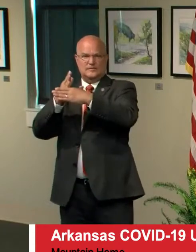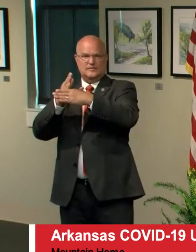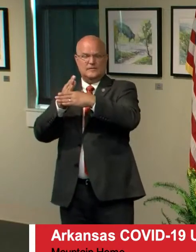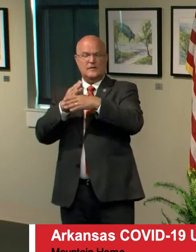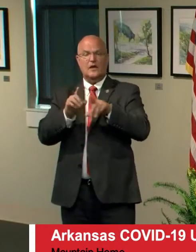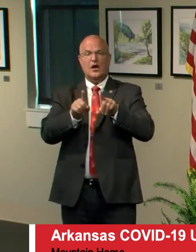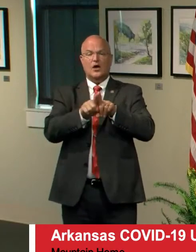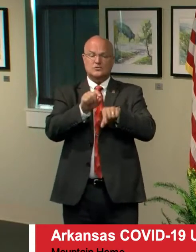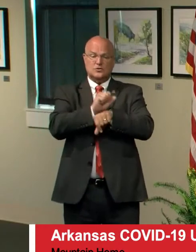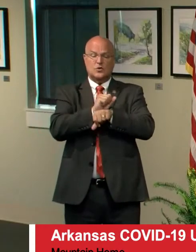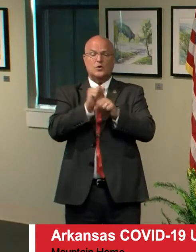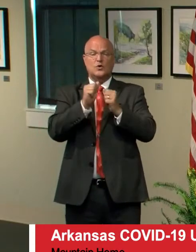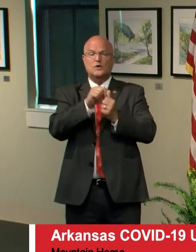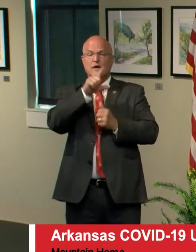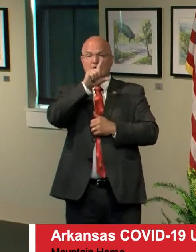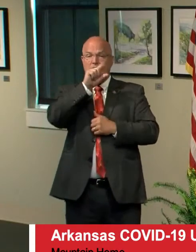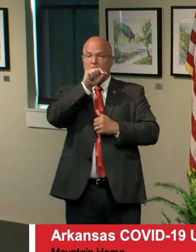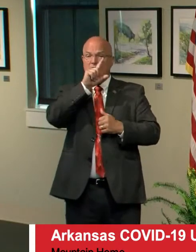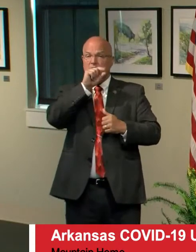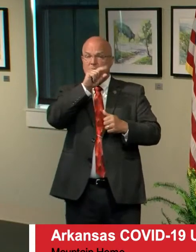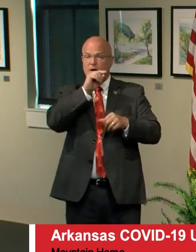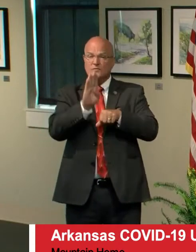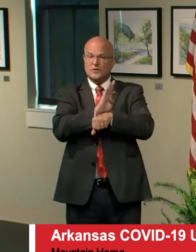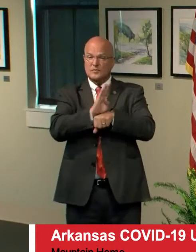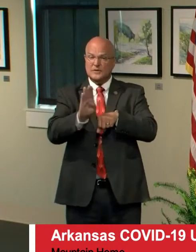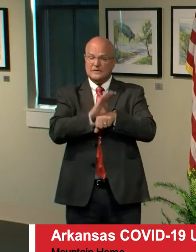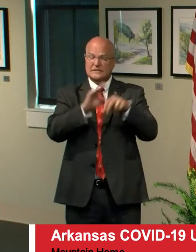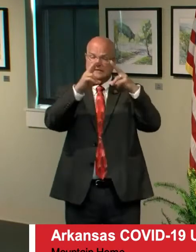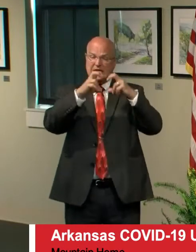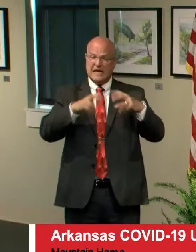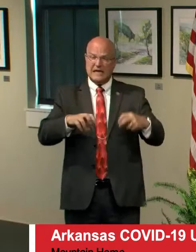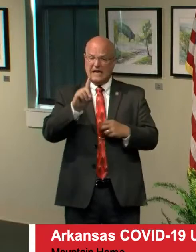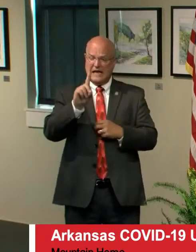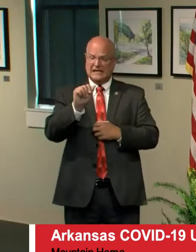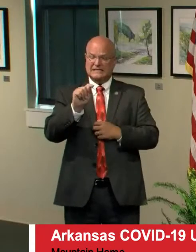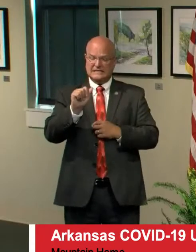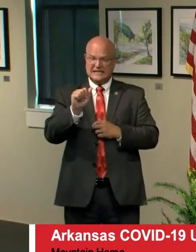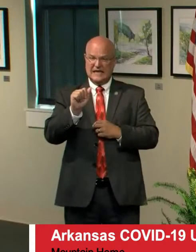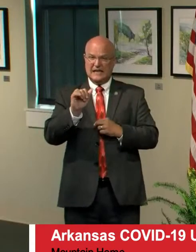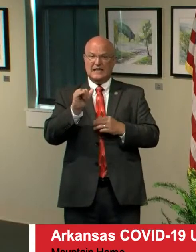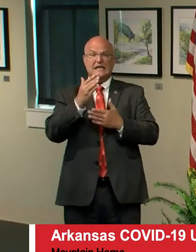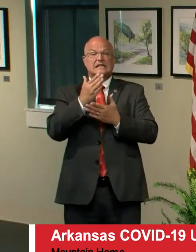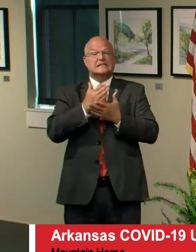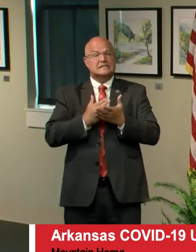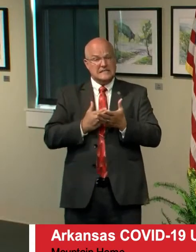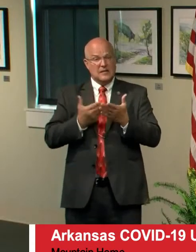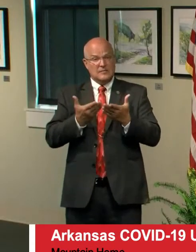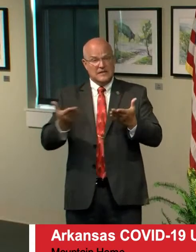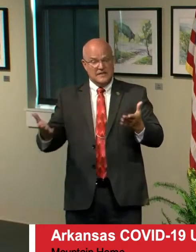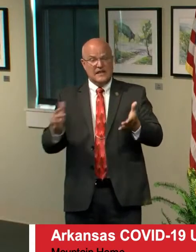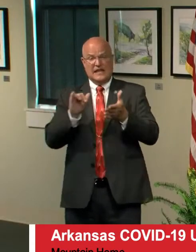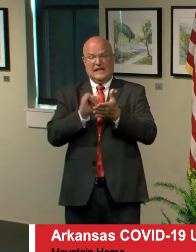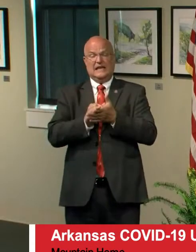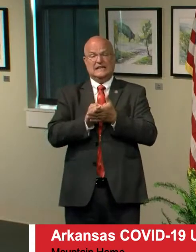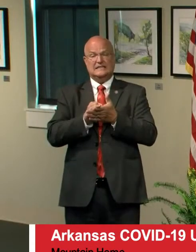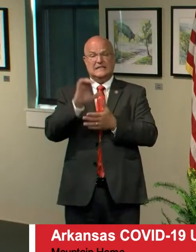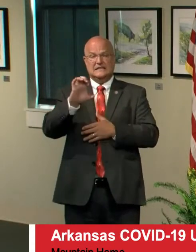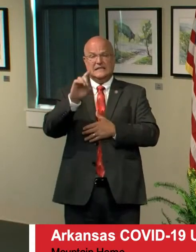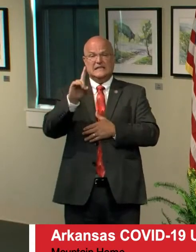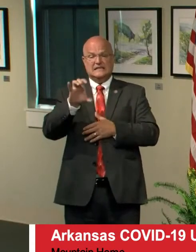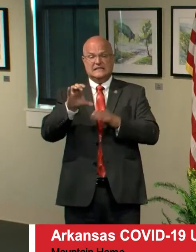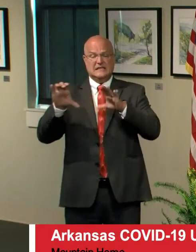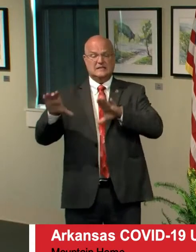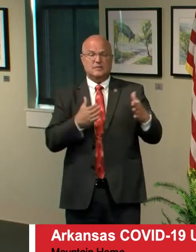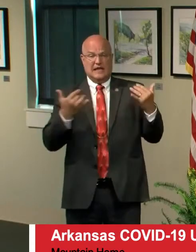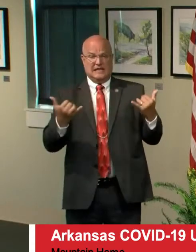course, continuing to work with our poultry industry there to analyze data. These are some of the activities that they're planning just for today,